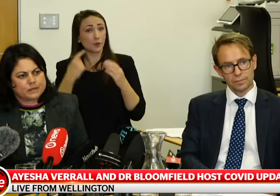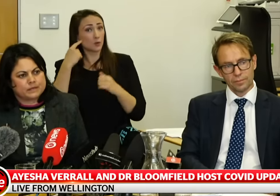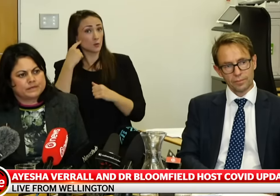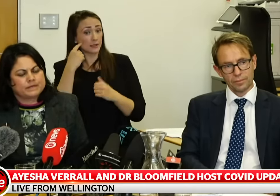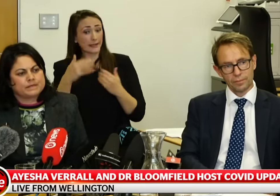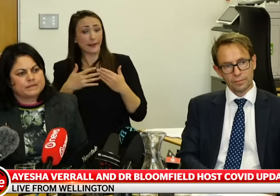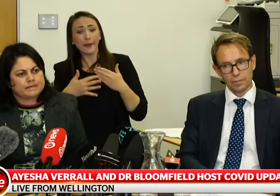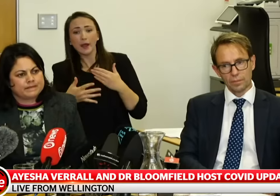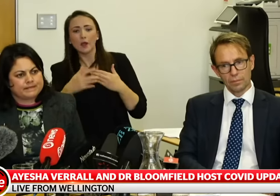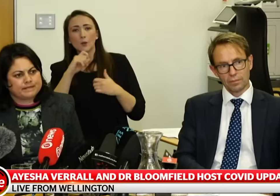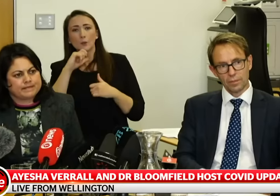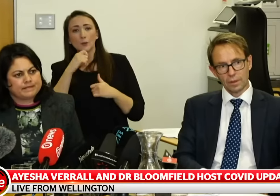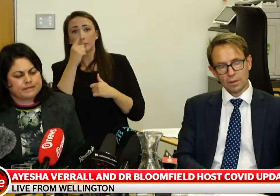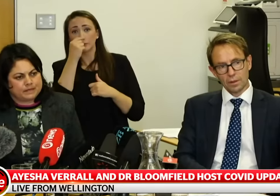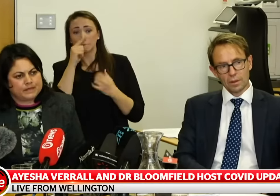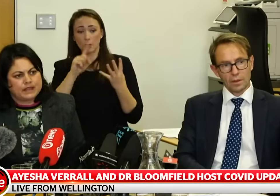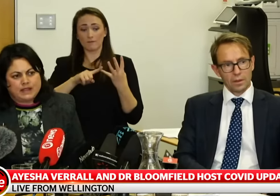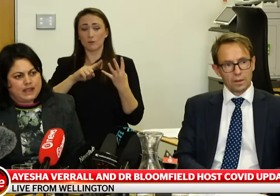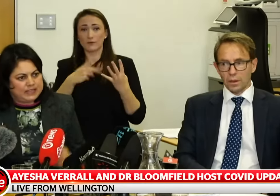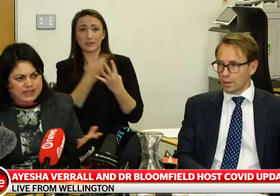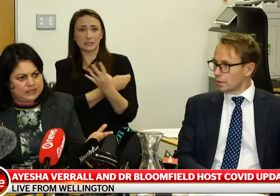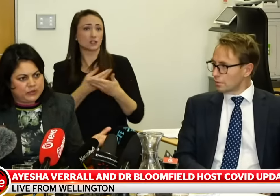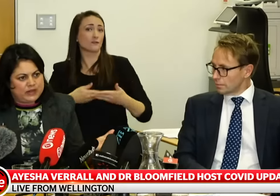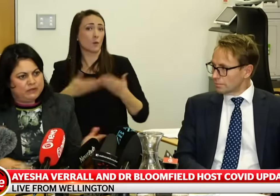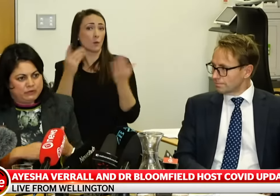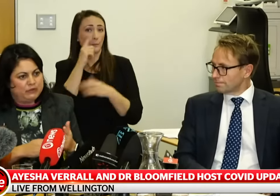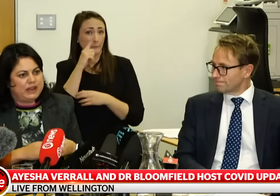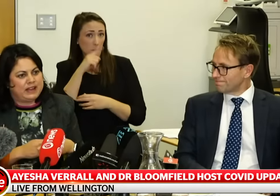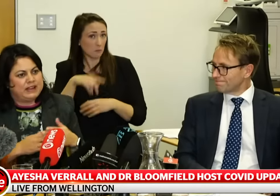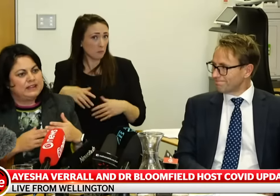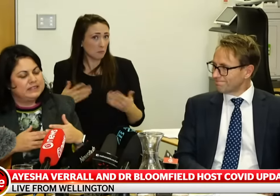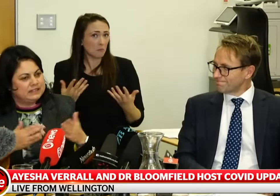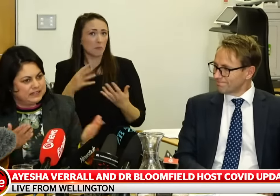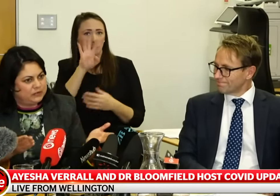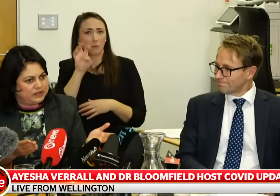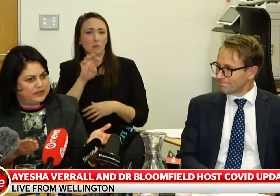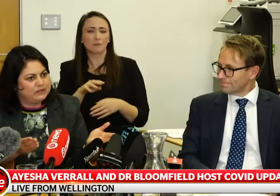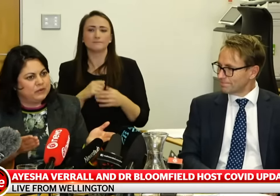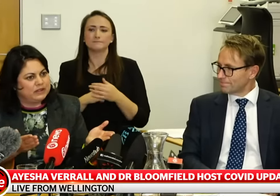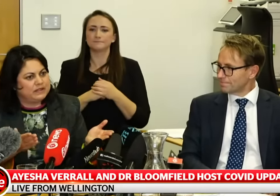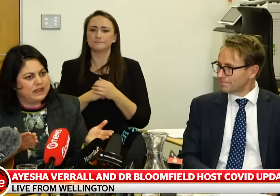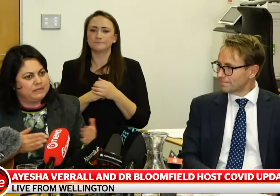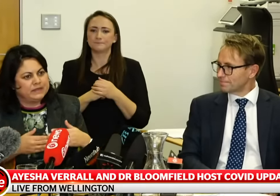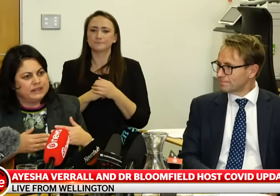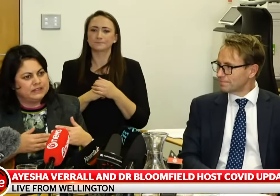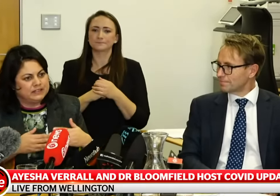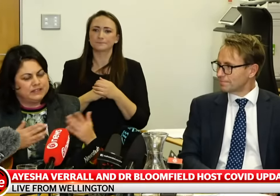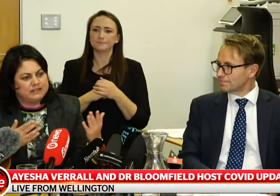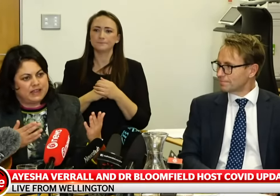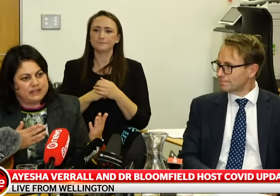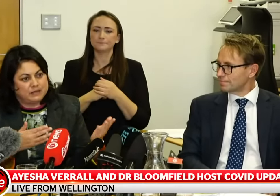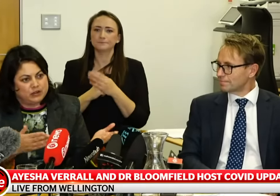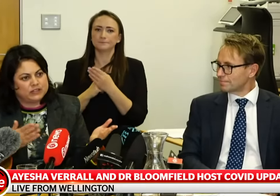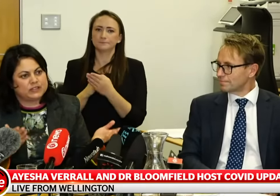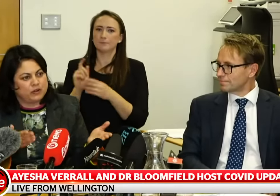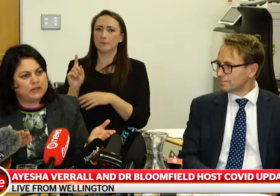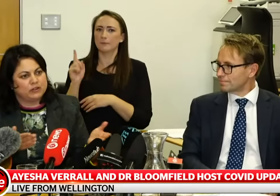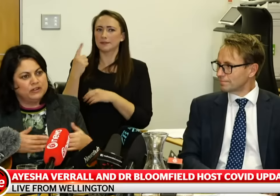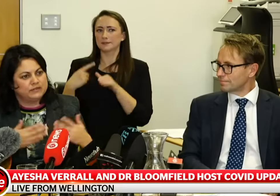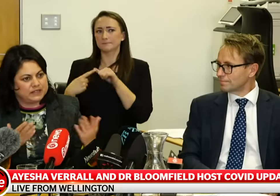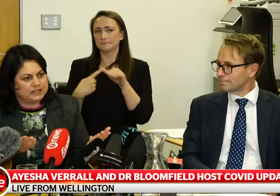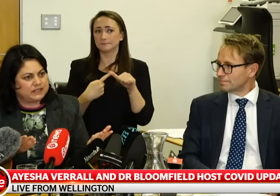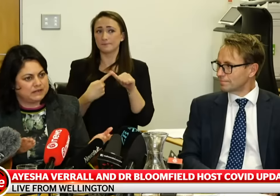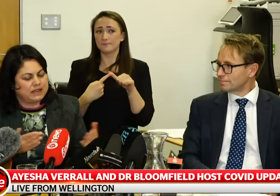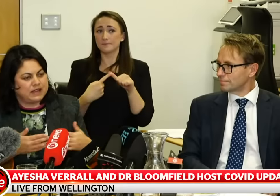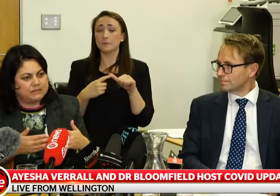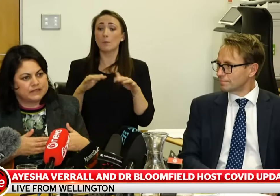population if needed. I mean, is that... As we did with the emergence of Omicron,